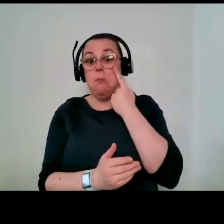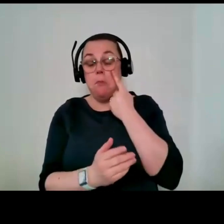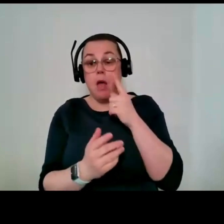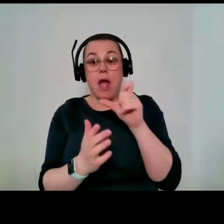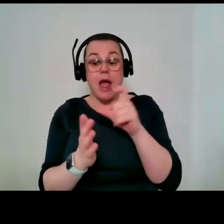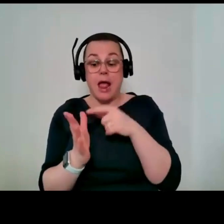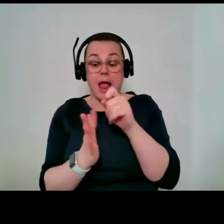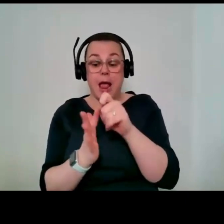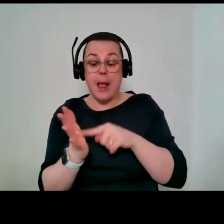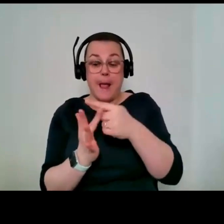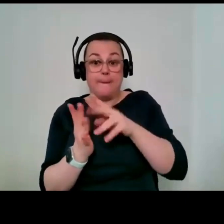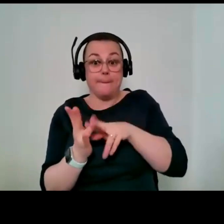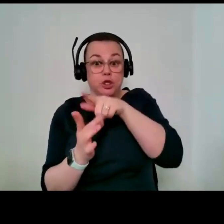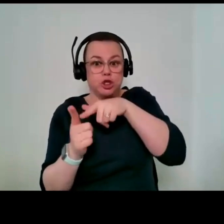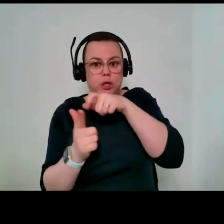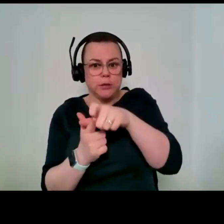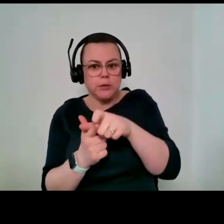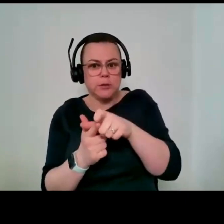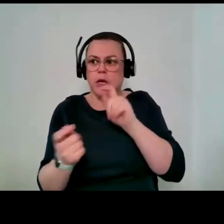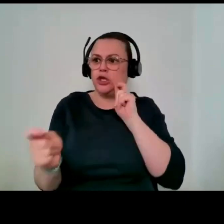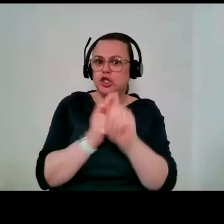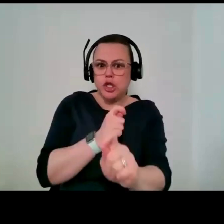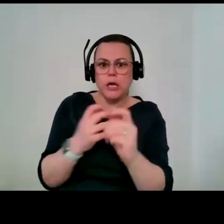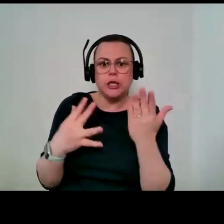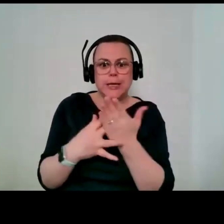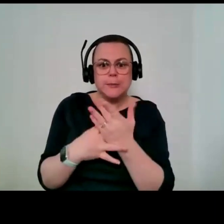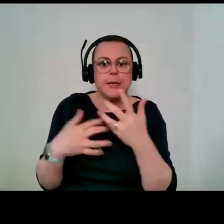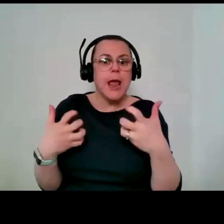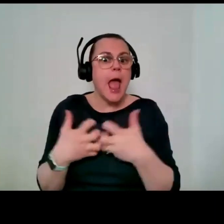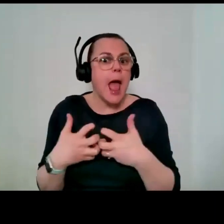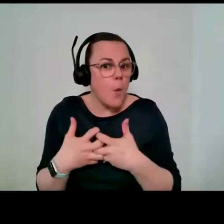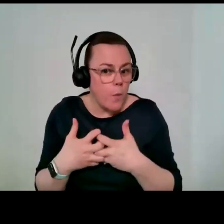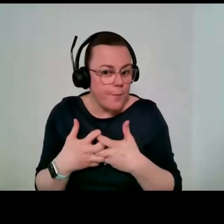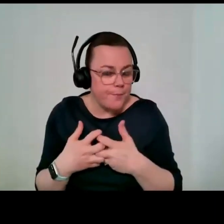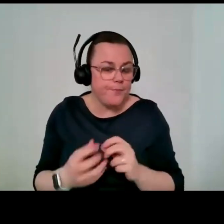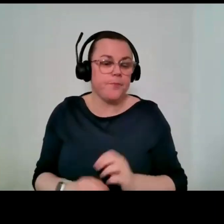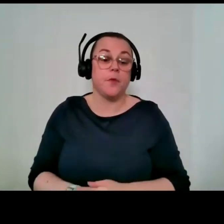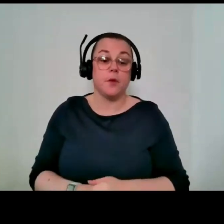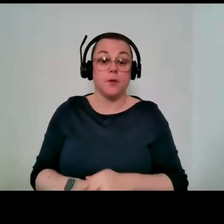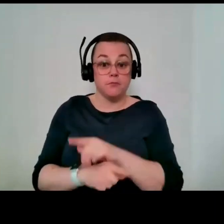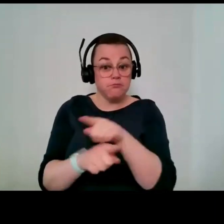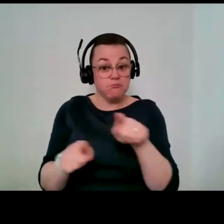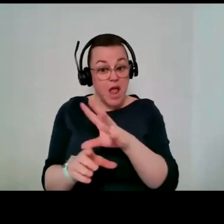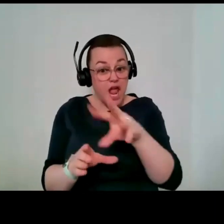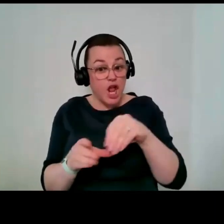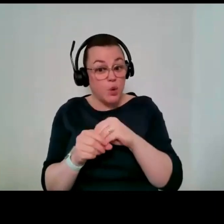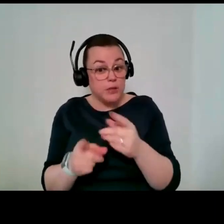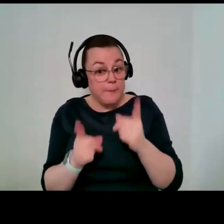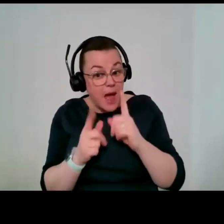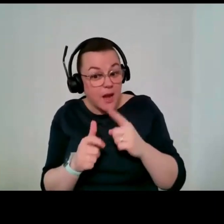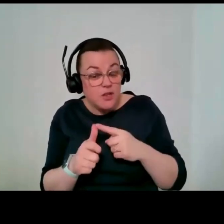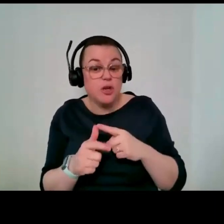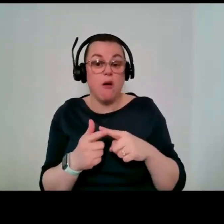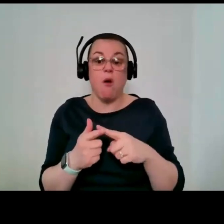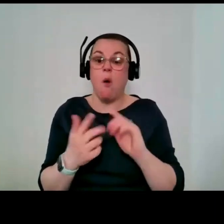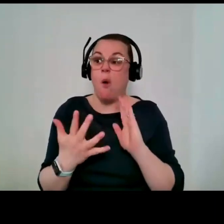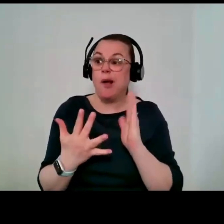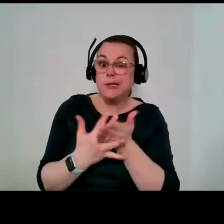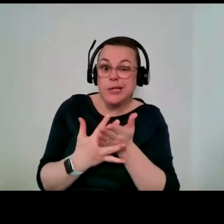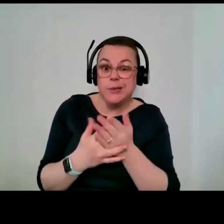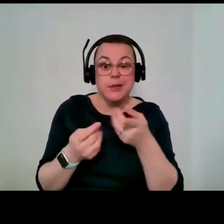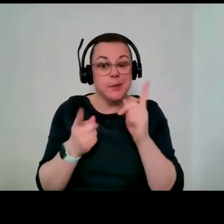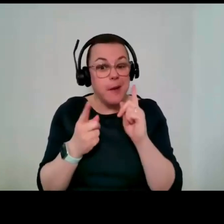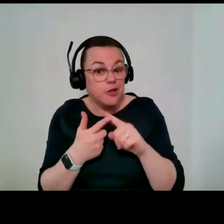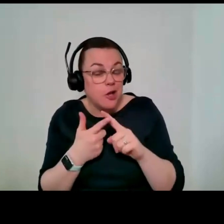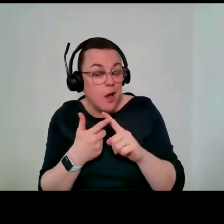is transforming accessibility in the workplace. So if you are an inclusion manager, an accessibility